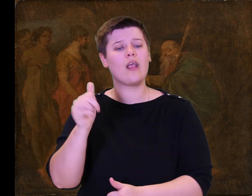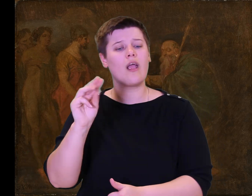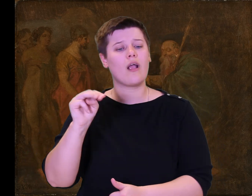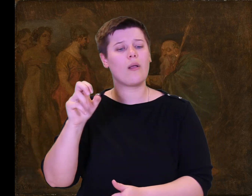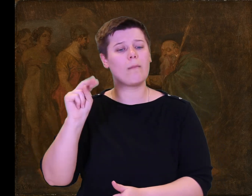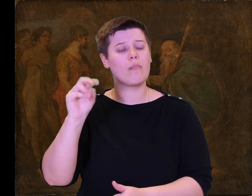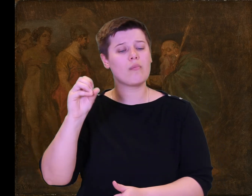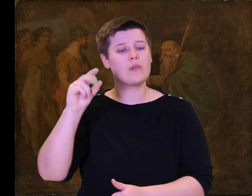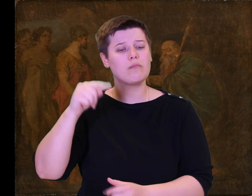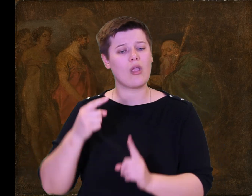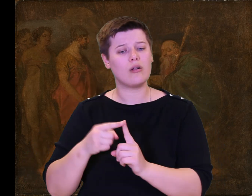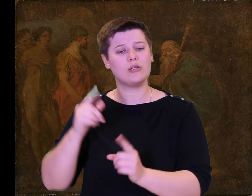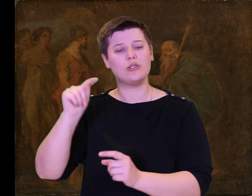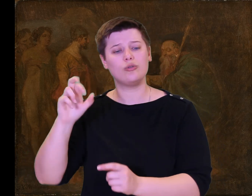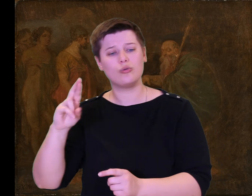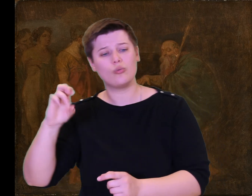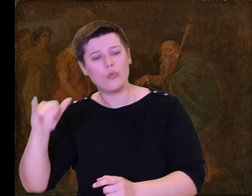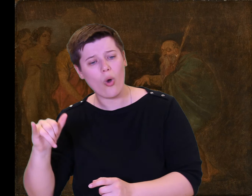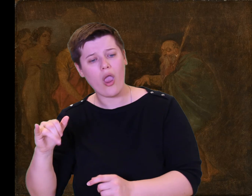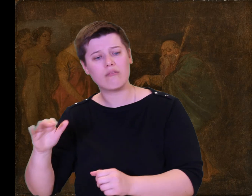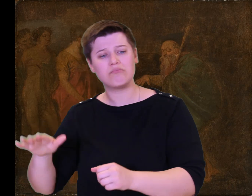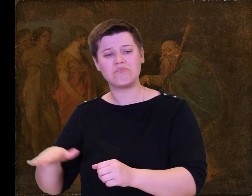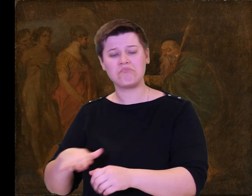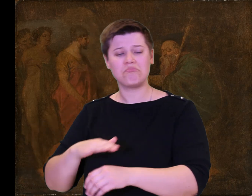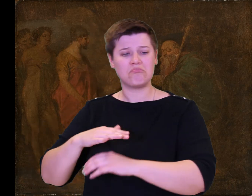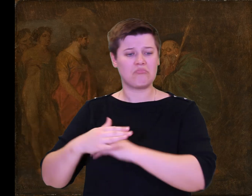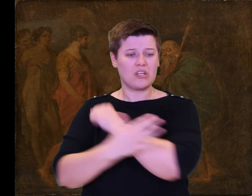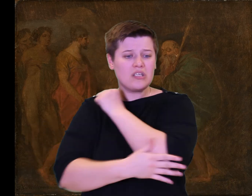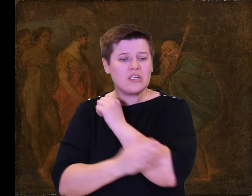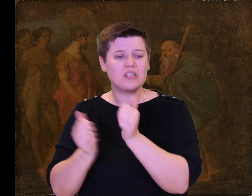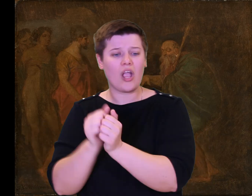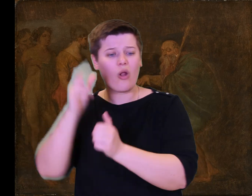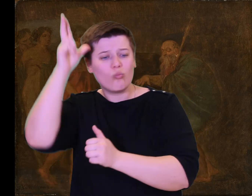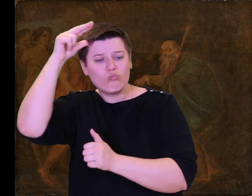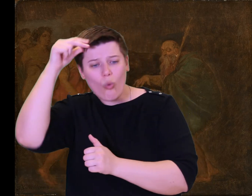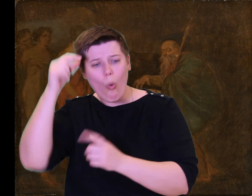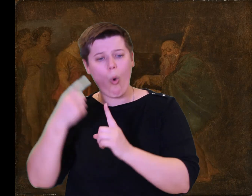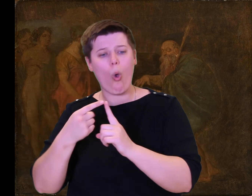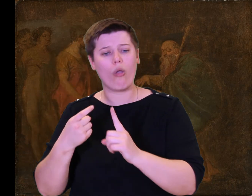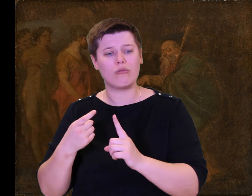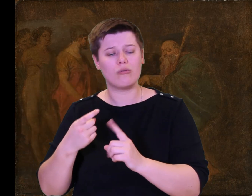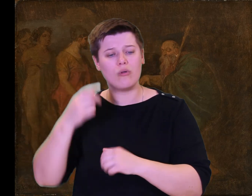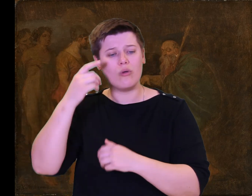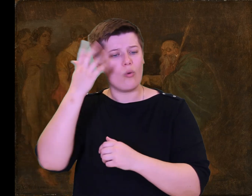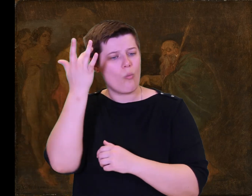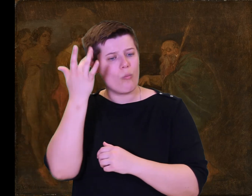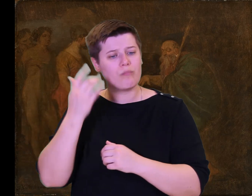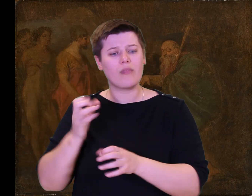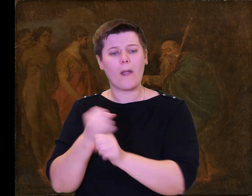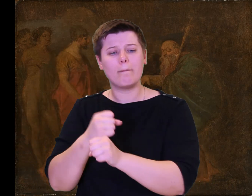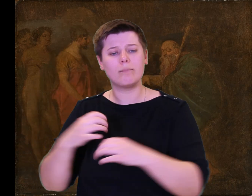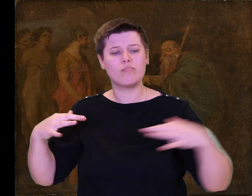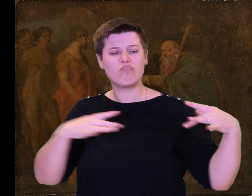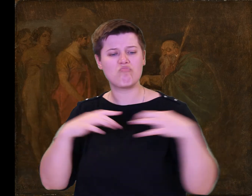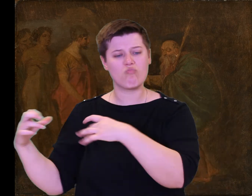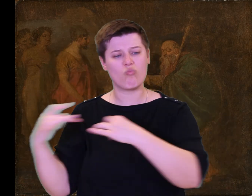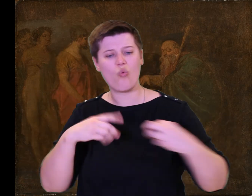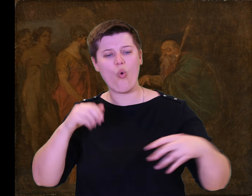you were still alive? This place is hard for living men to see. There are great rivers and dreadful